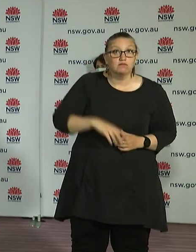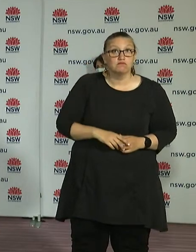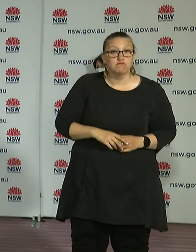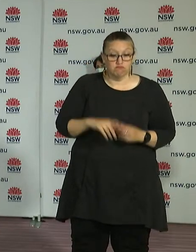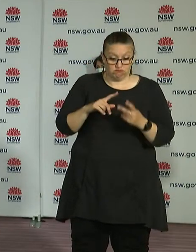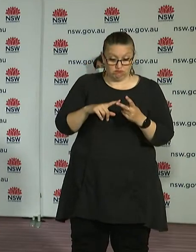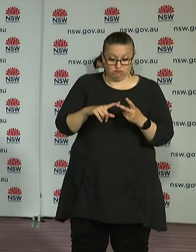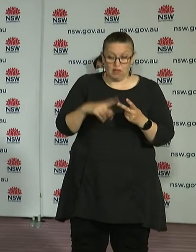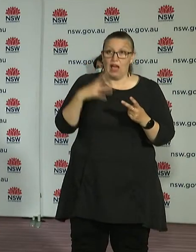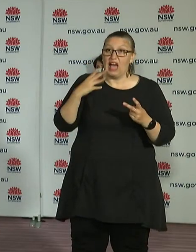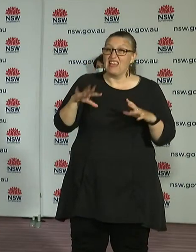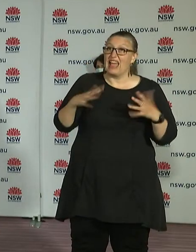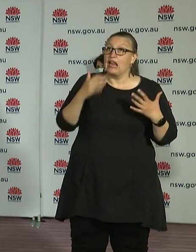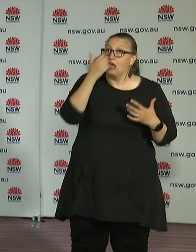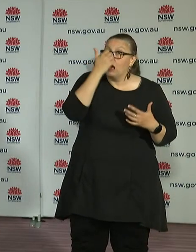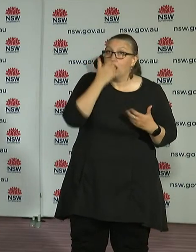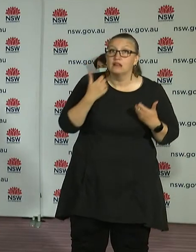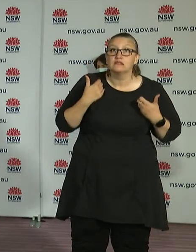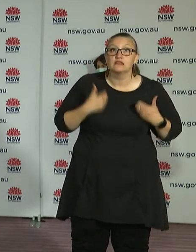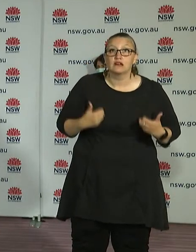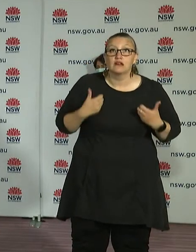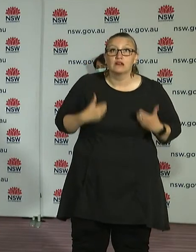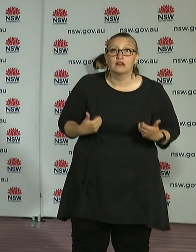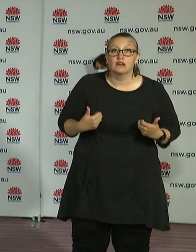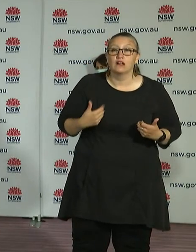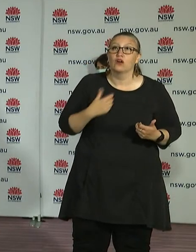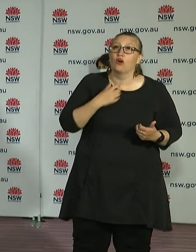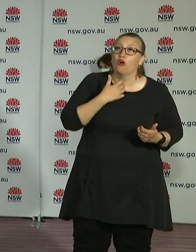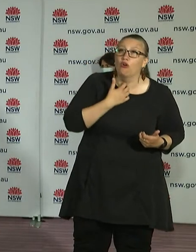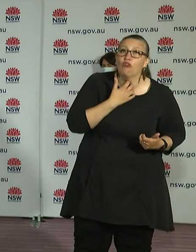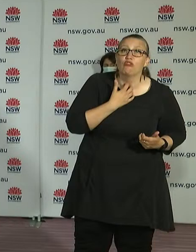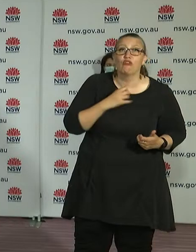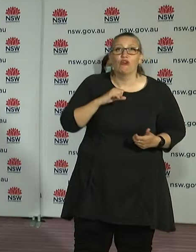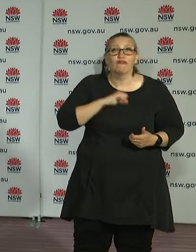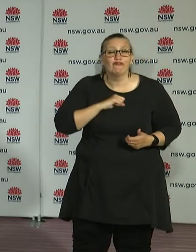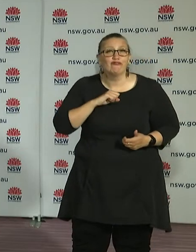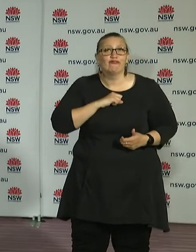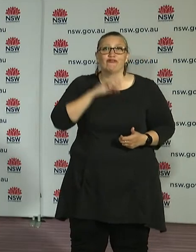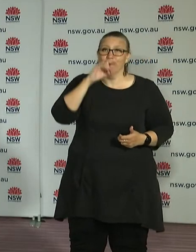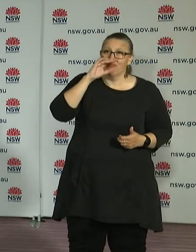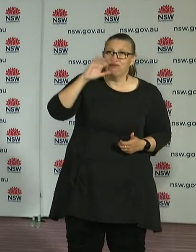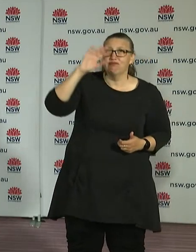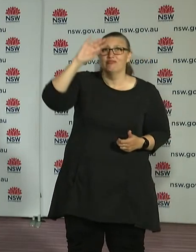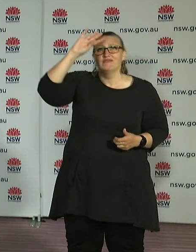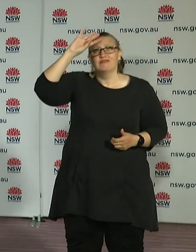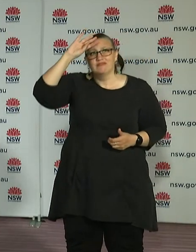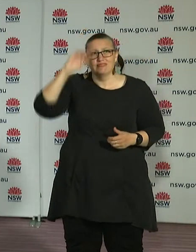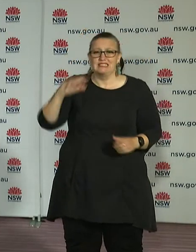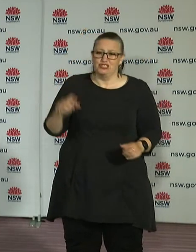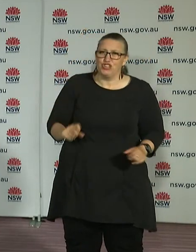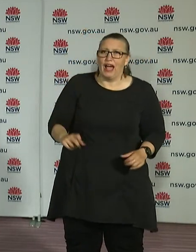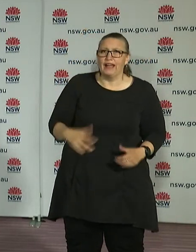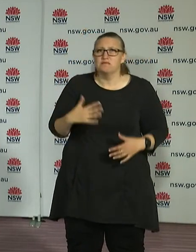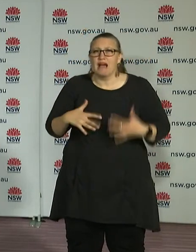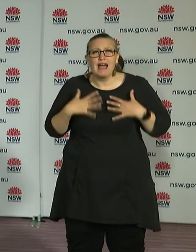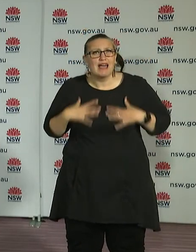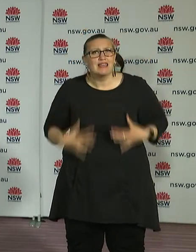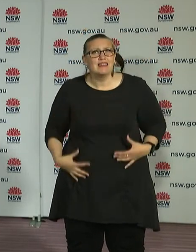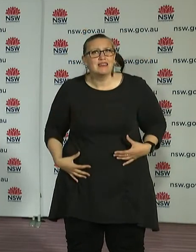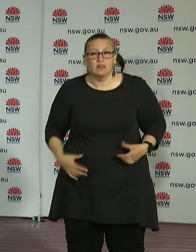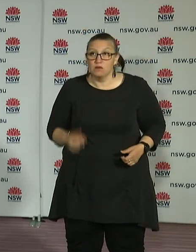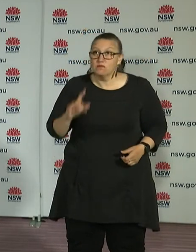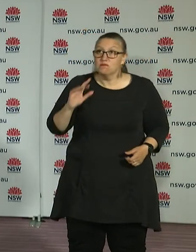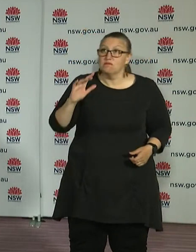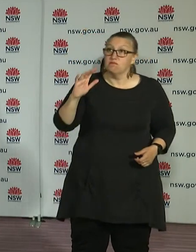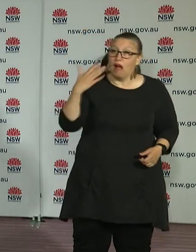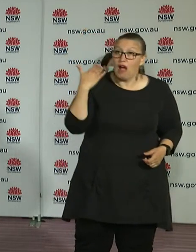been in any way close to the locations or close contacts of people that have been identified as cases, you